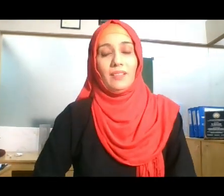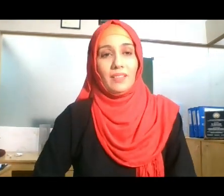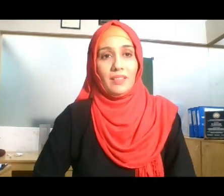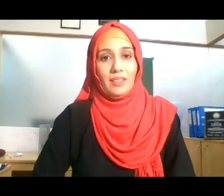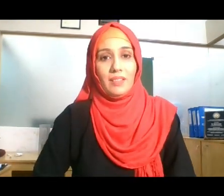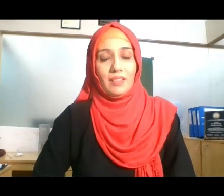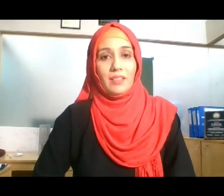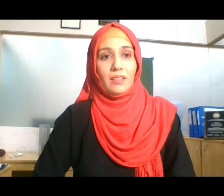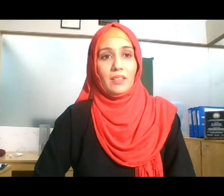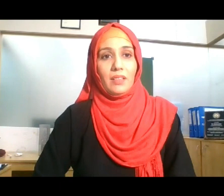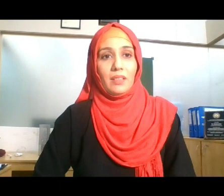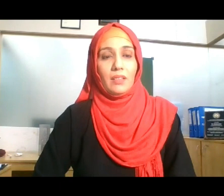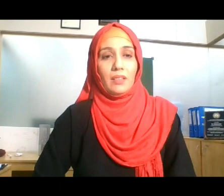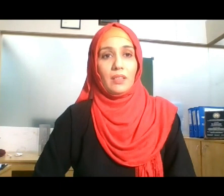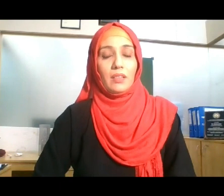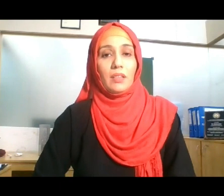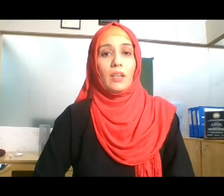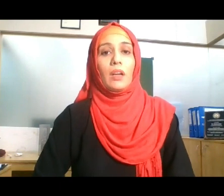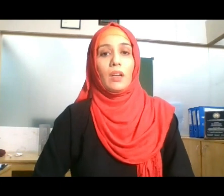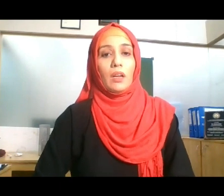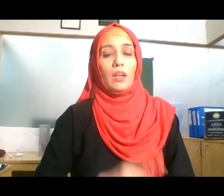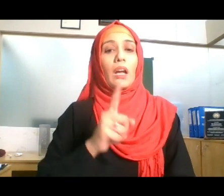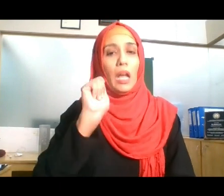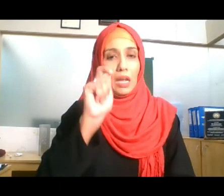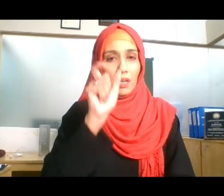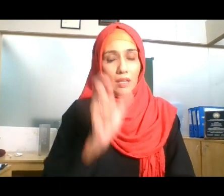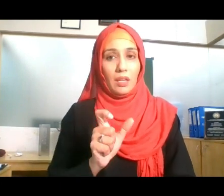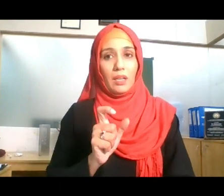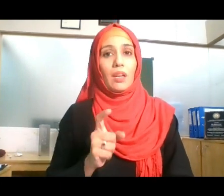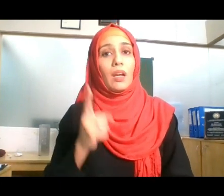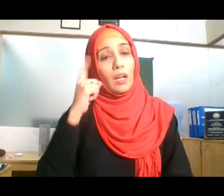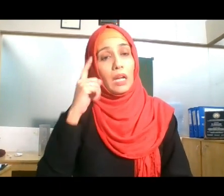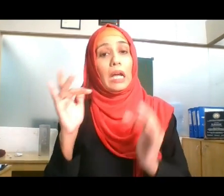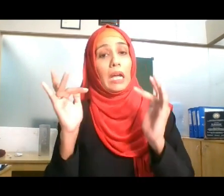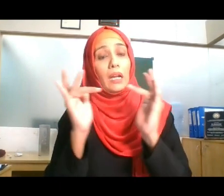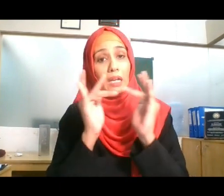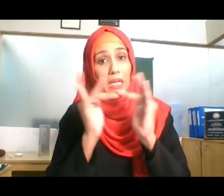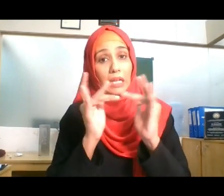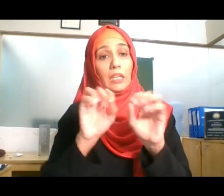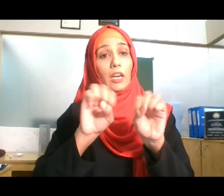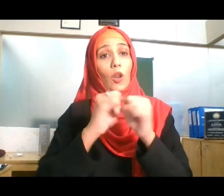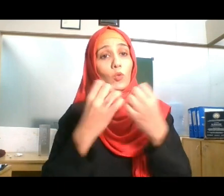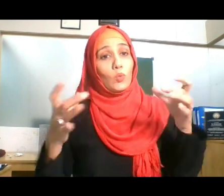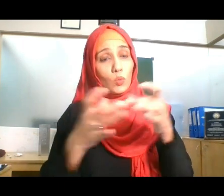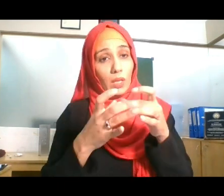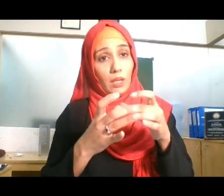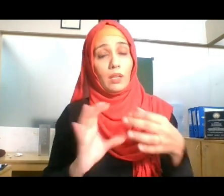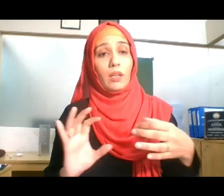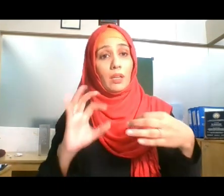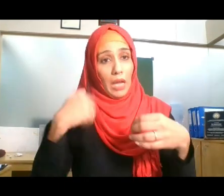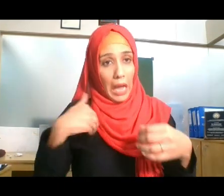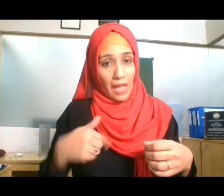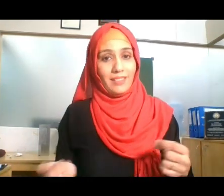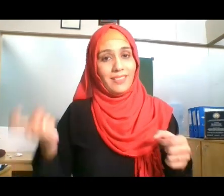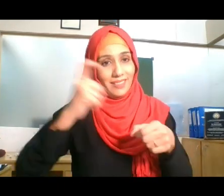organization that is been working in this space is the Internet Society. And joining us today in